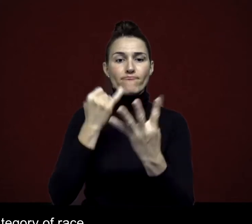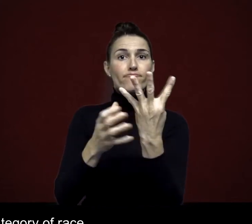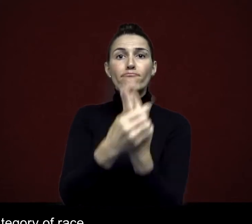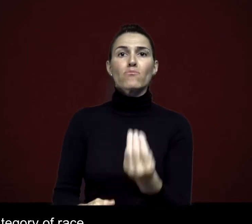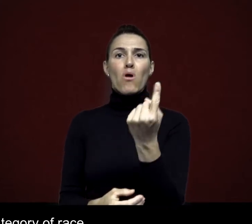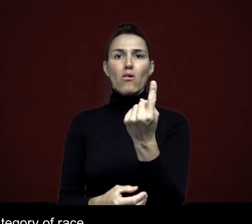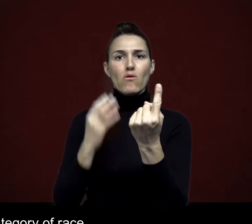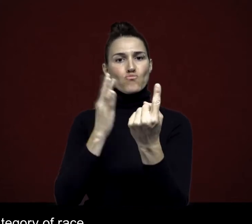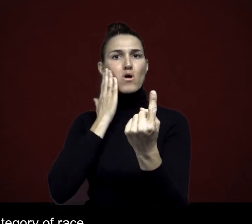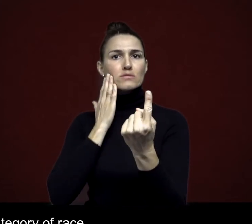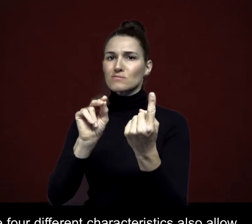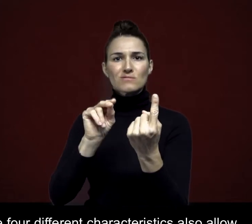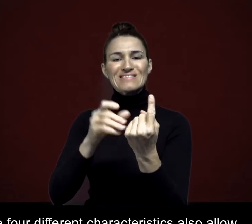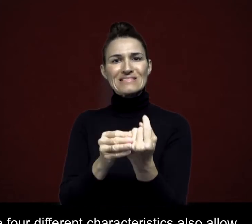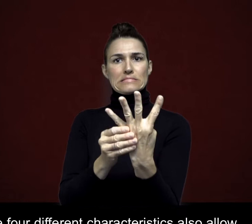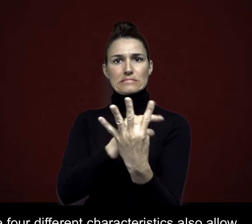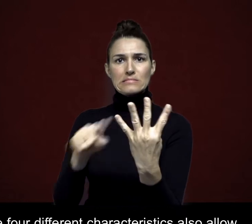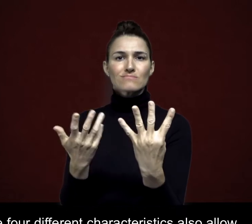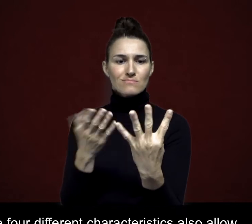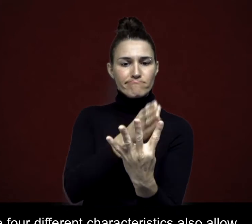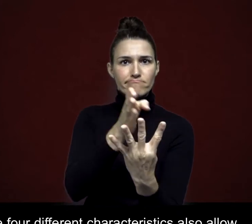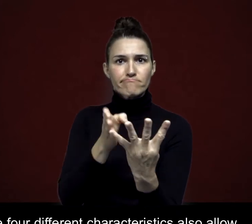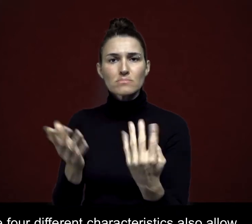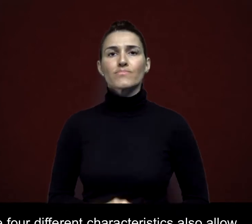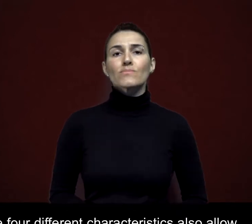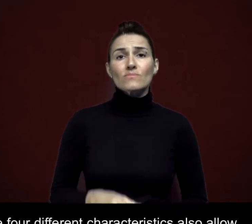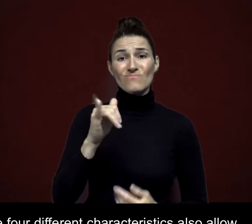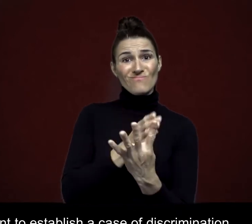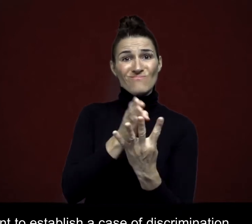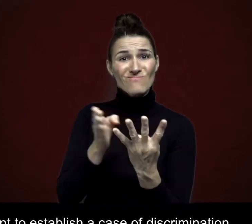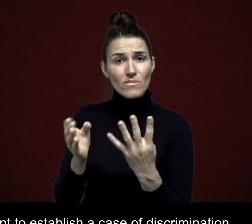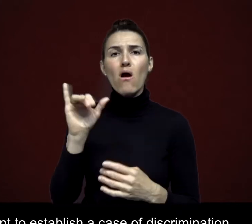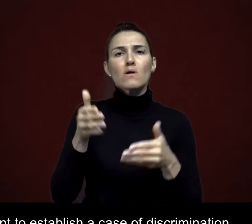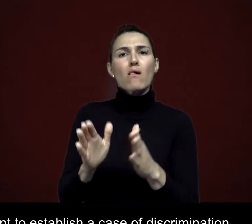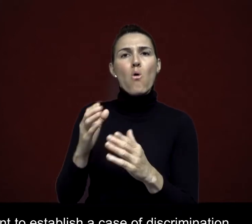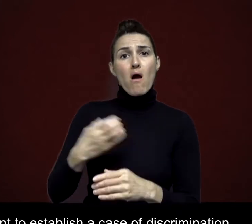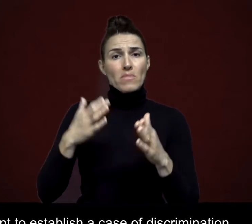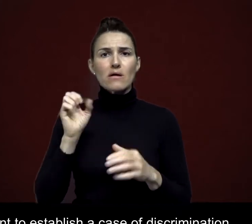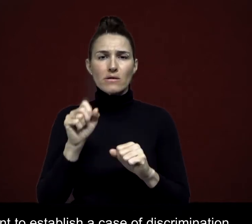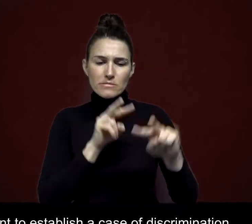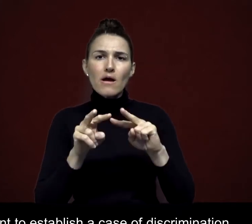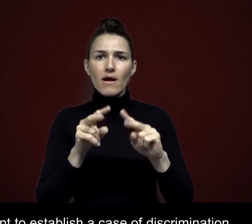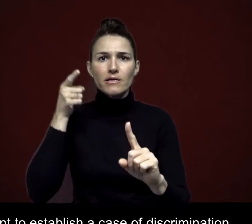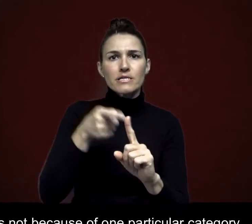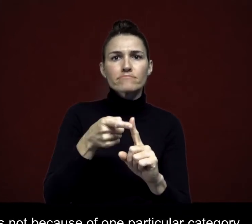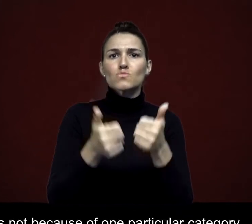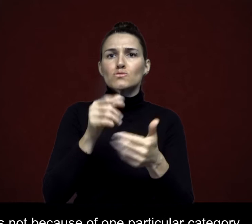category of race. The 4 different characteristics also allow a complainant to establish a case of discrimination, which occurs